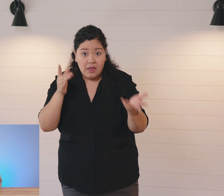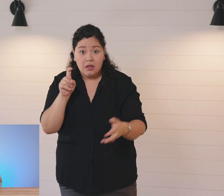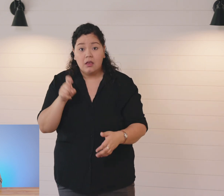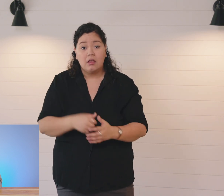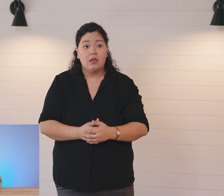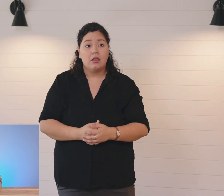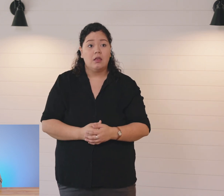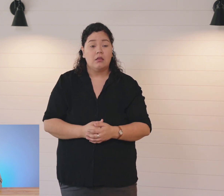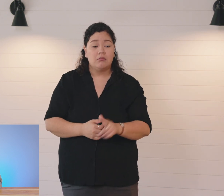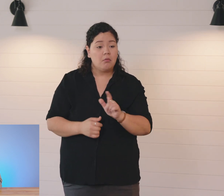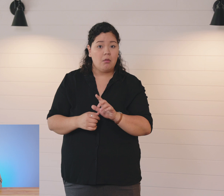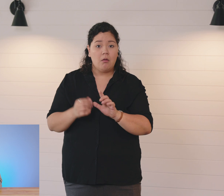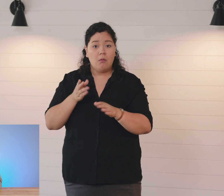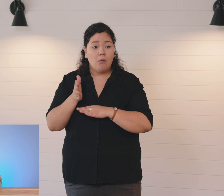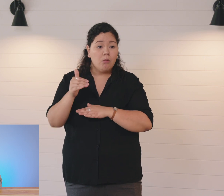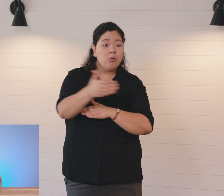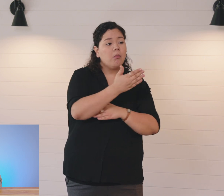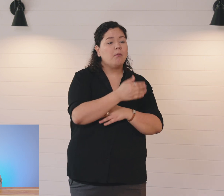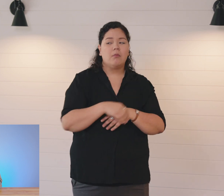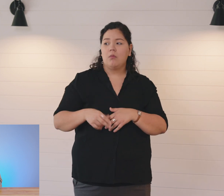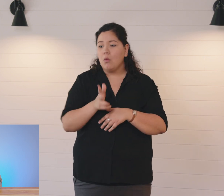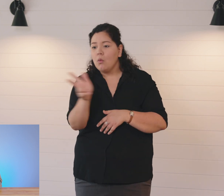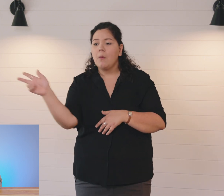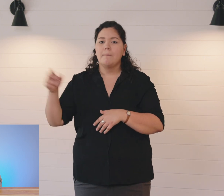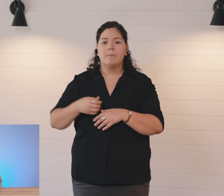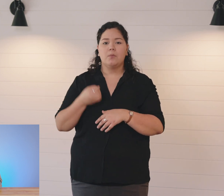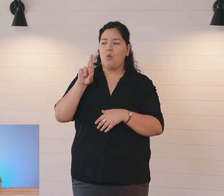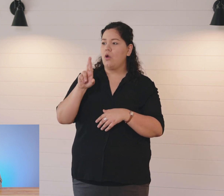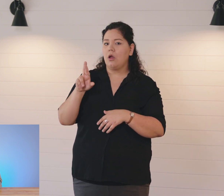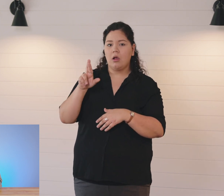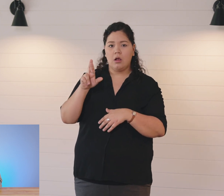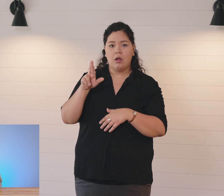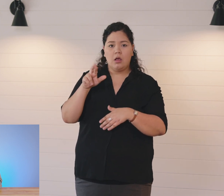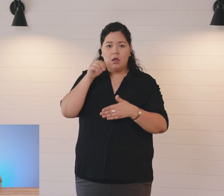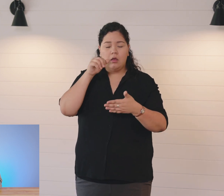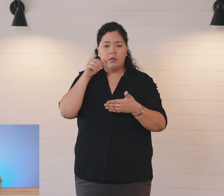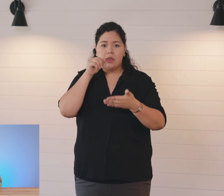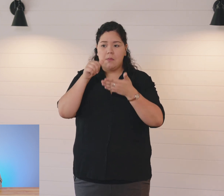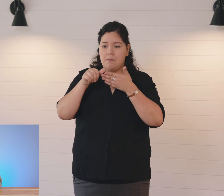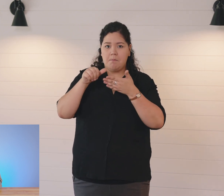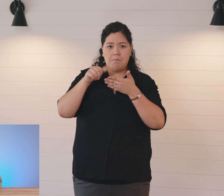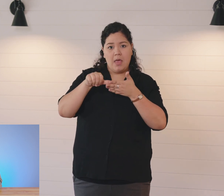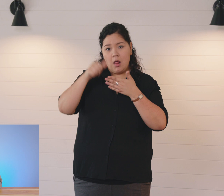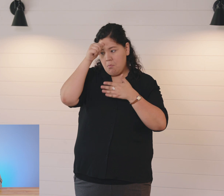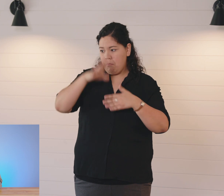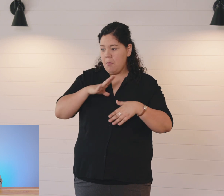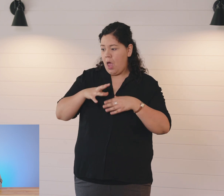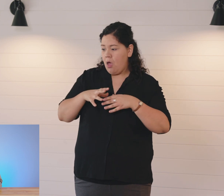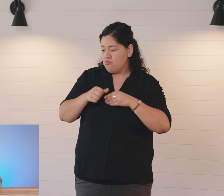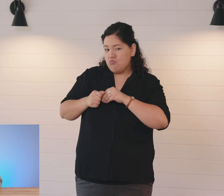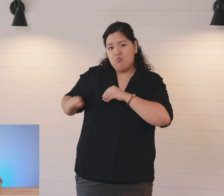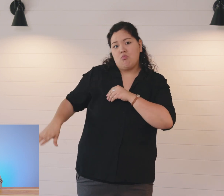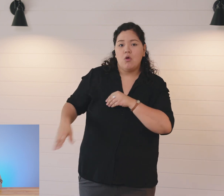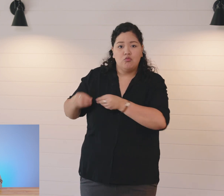The left turns or the right turns that they took on the road, or the mail carriers dropping it at a particular time, or a guy selling his cattle at